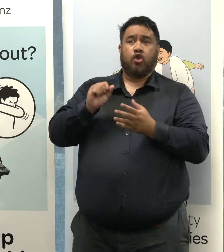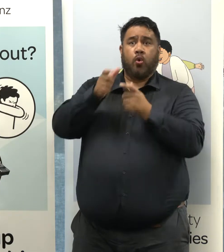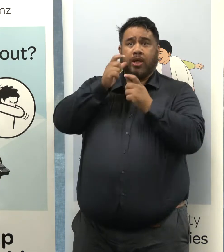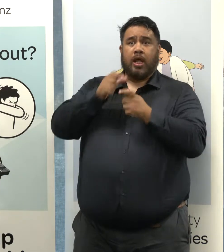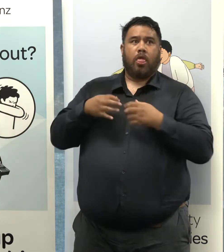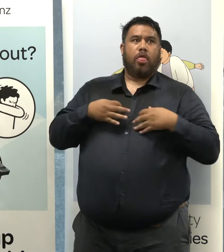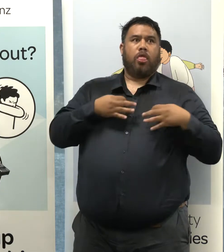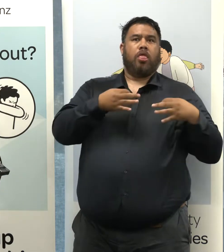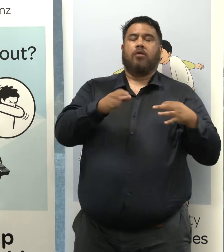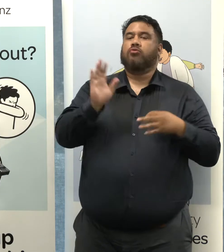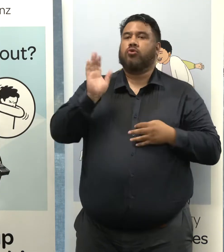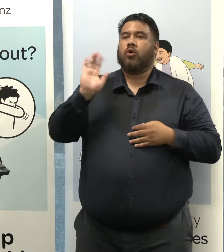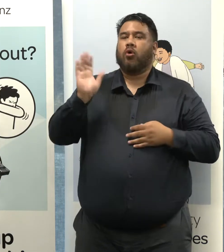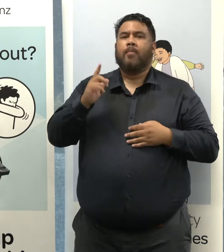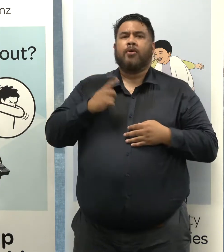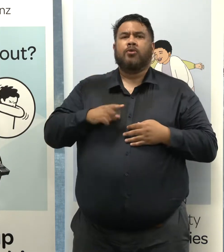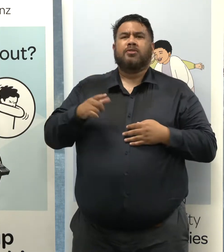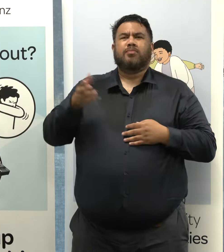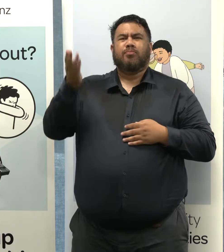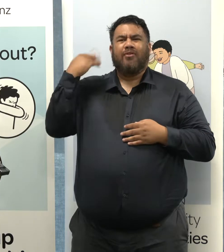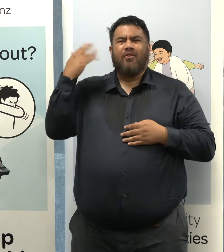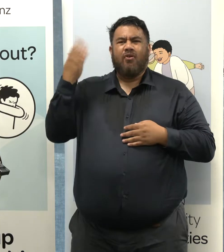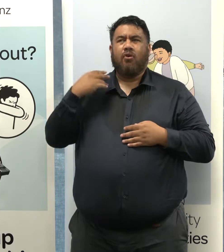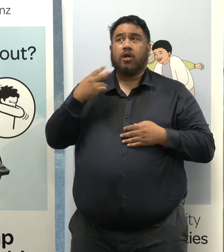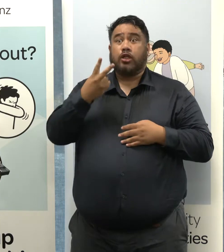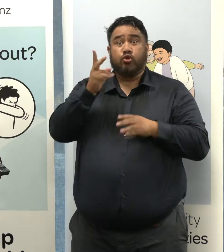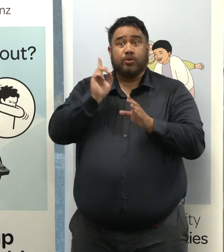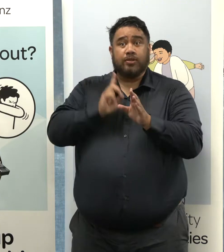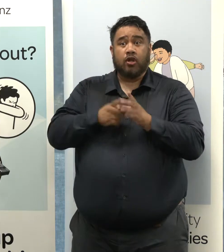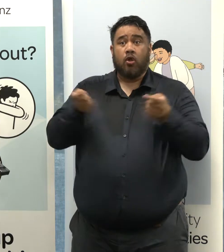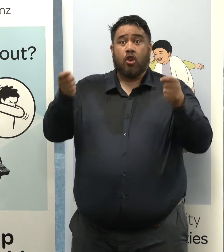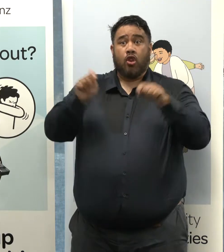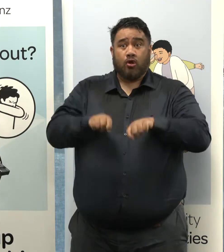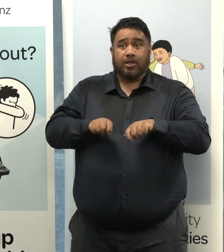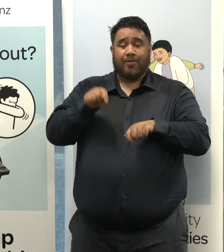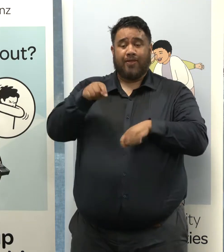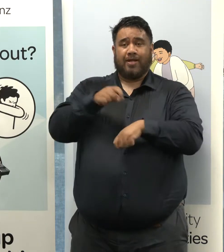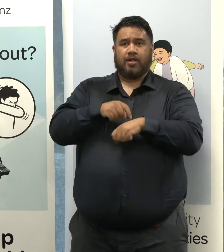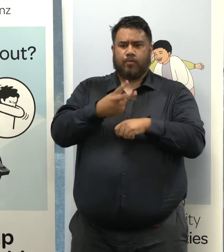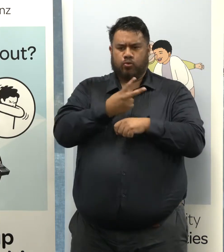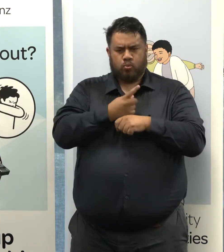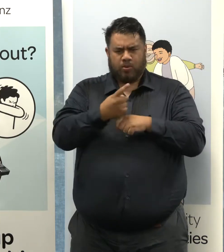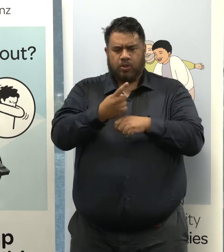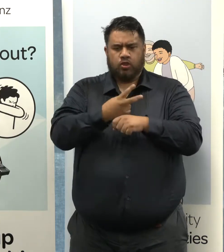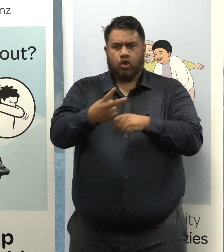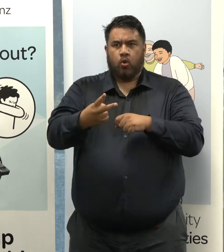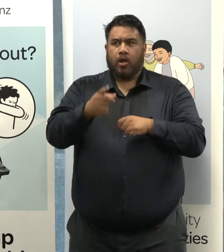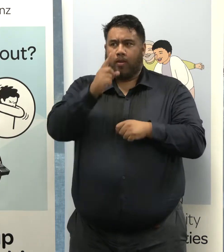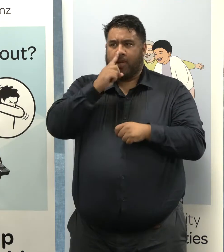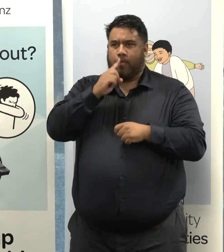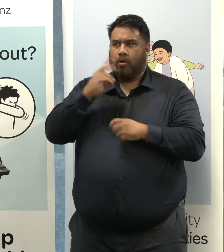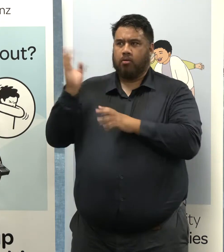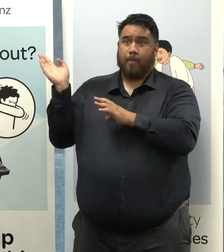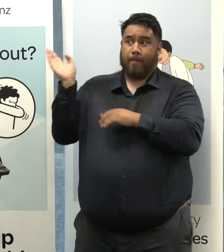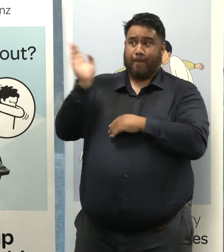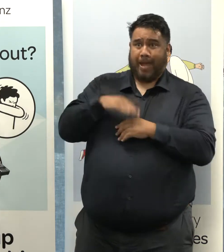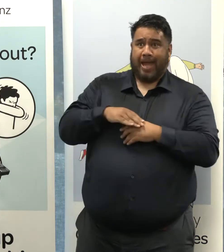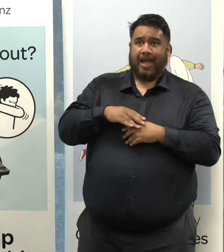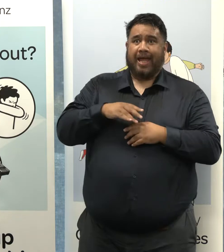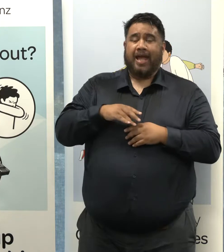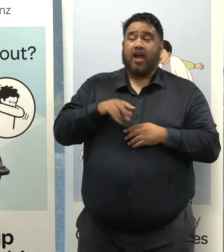because we have found previously when there was a lockdown 2 years ago that after a couple of weeks we'd start to see people coming back in who had